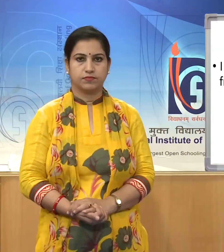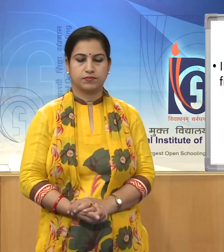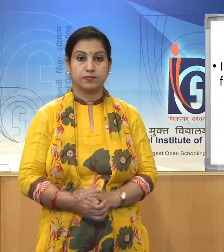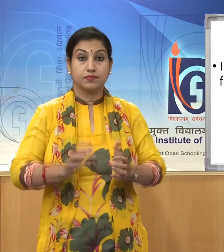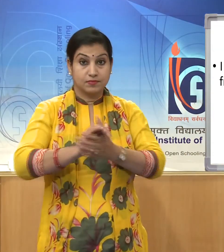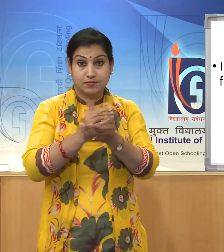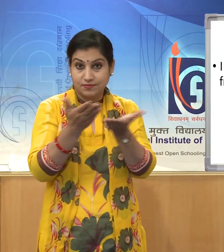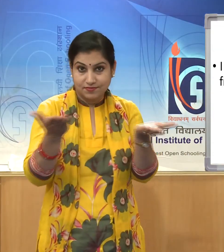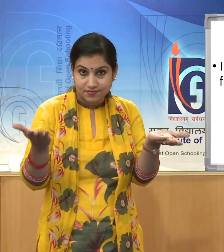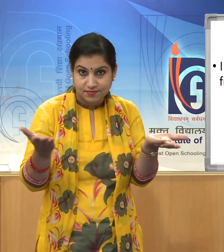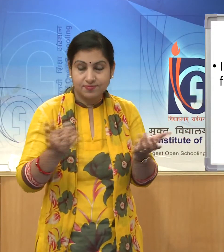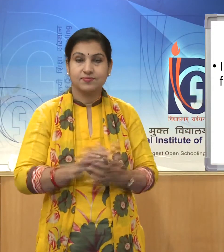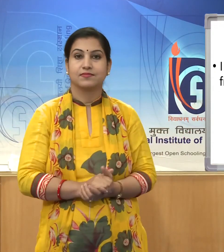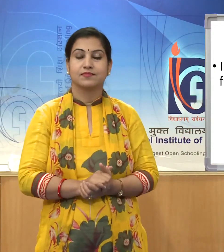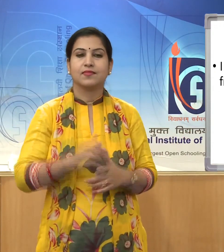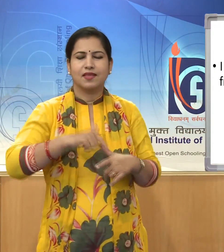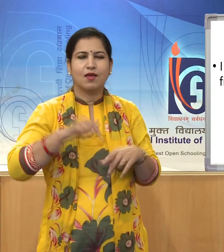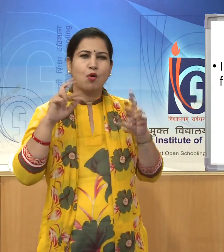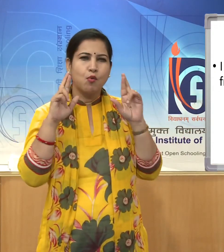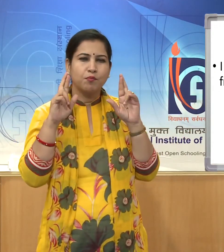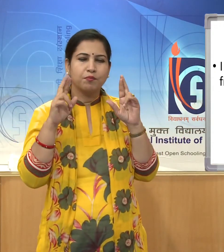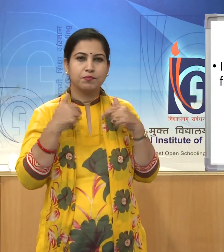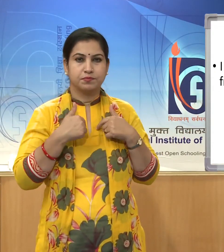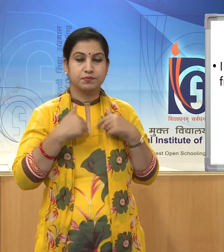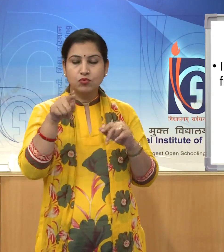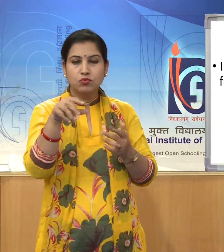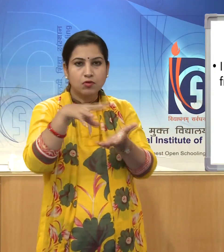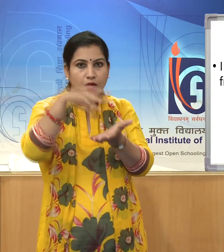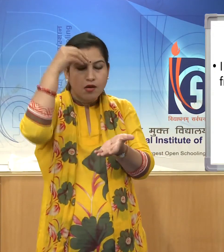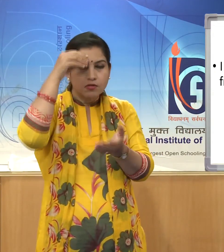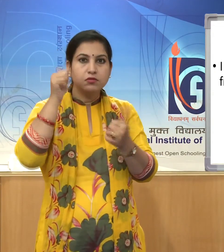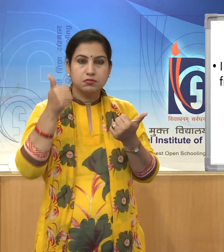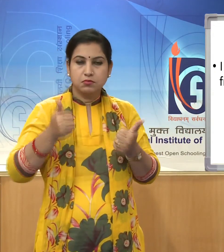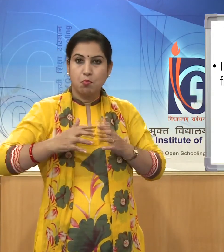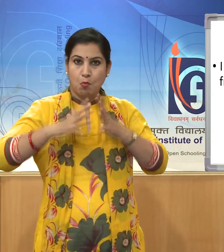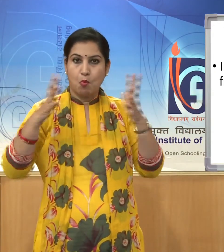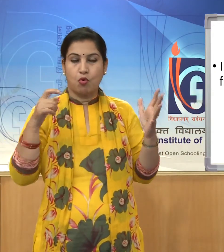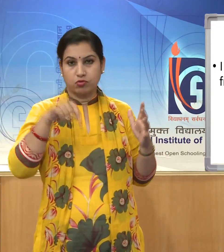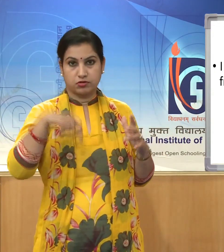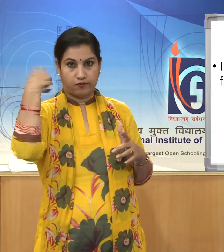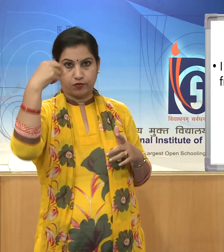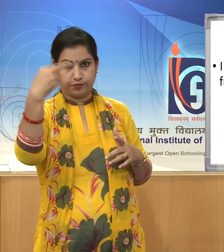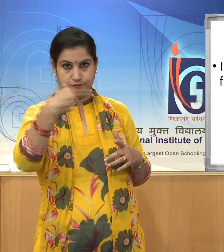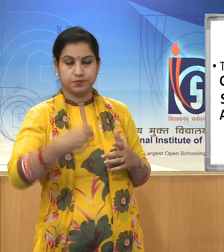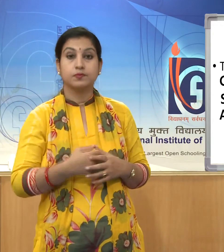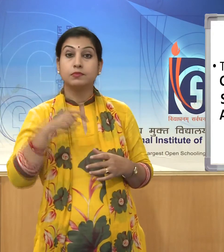Dear friends, I hope you have understood a lot from this